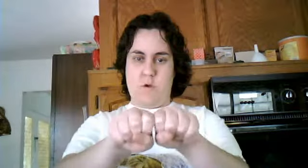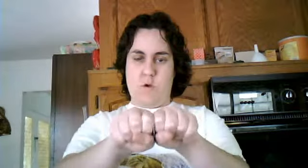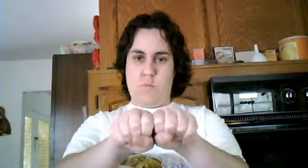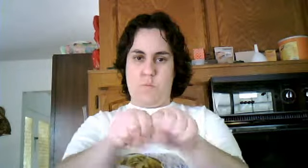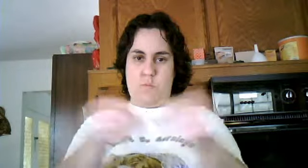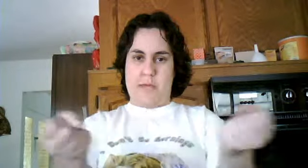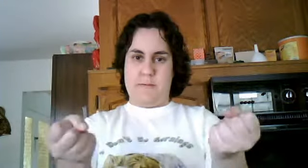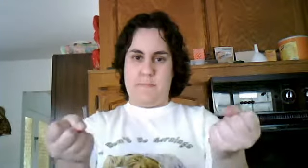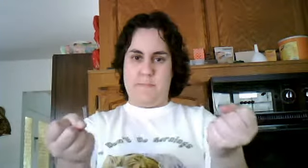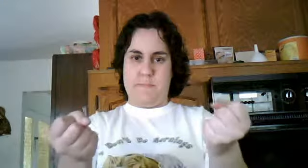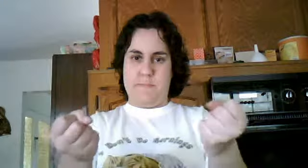Break.